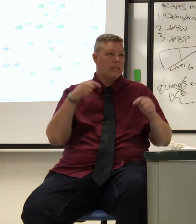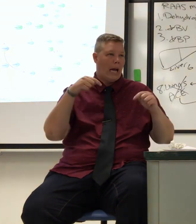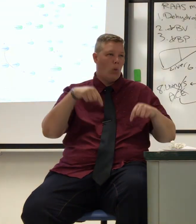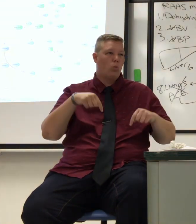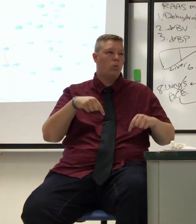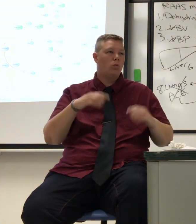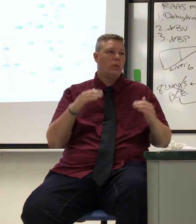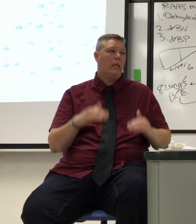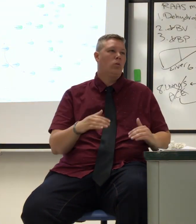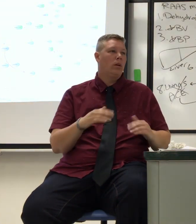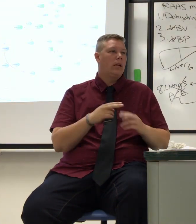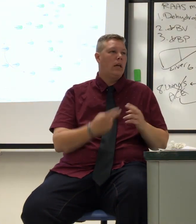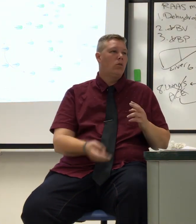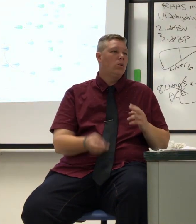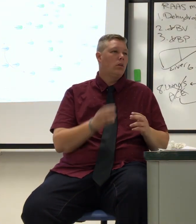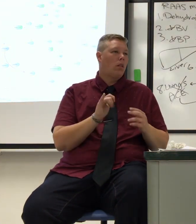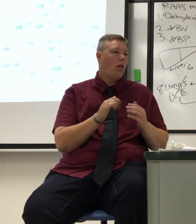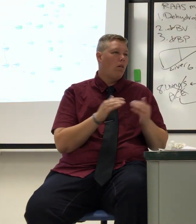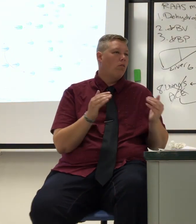Down. You're going to decrease the levels.